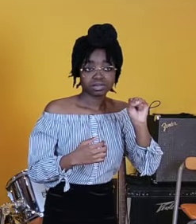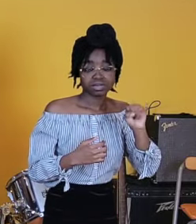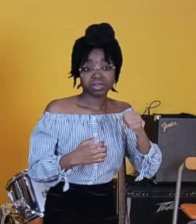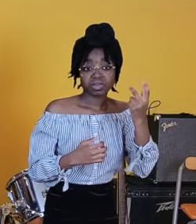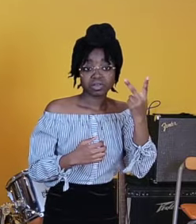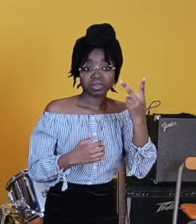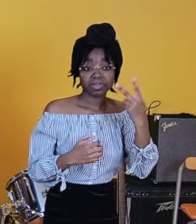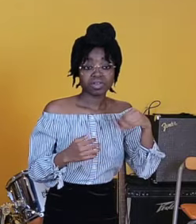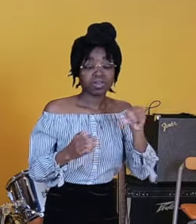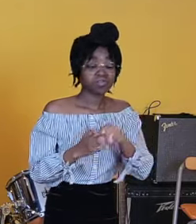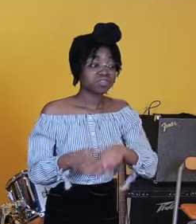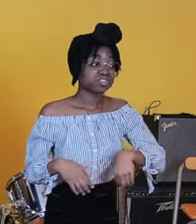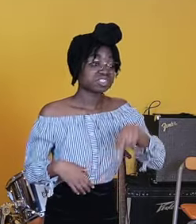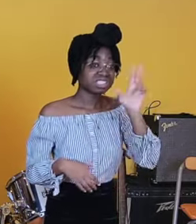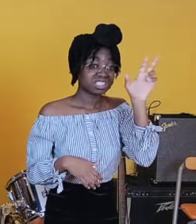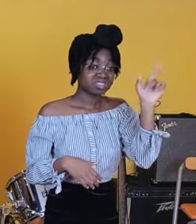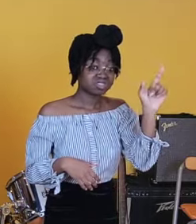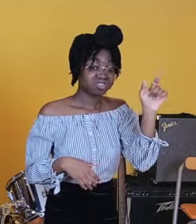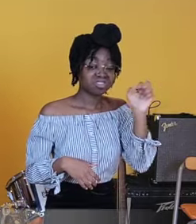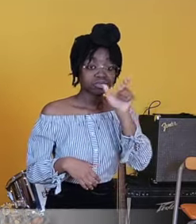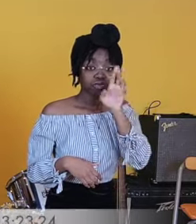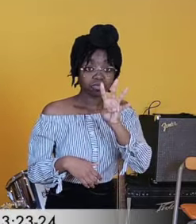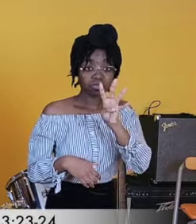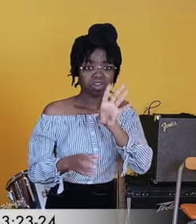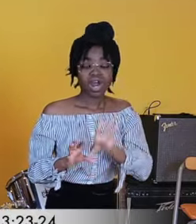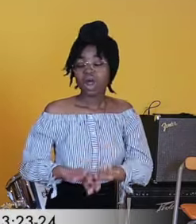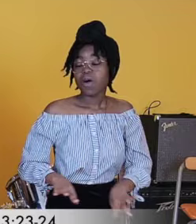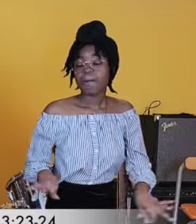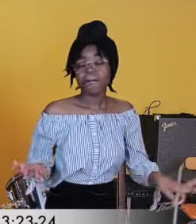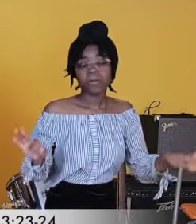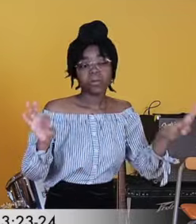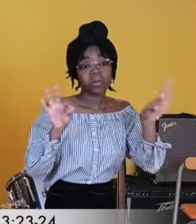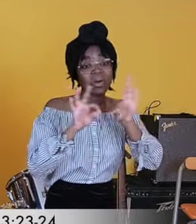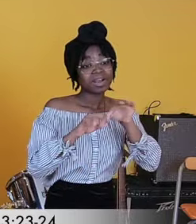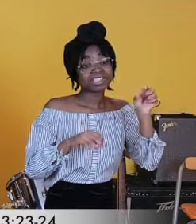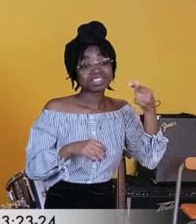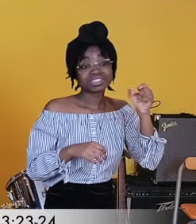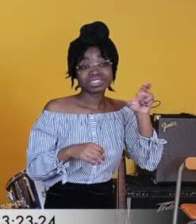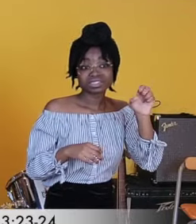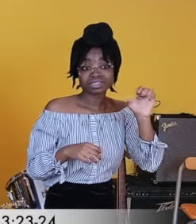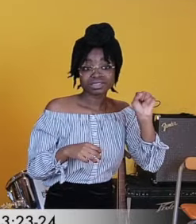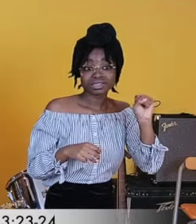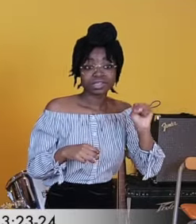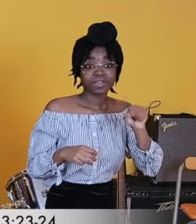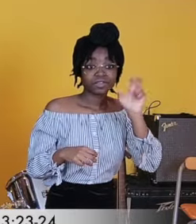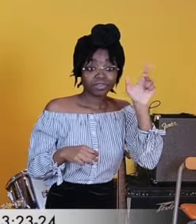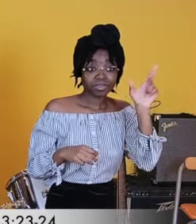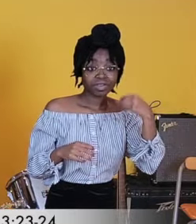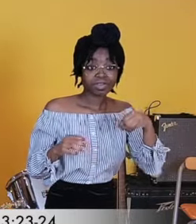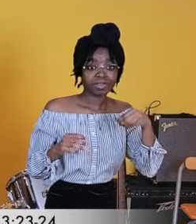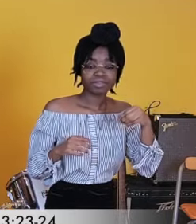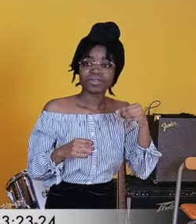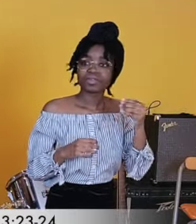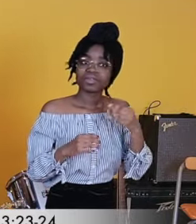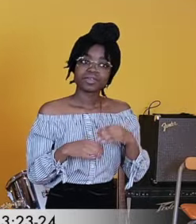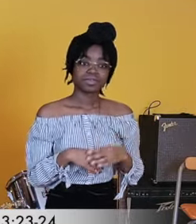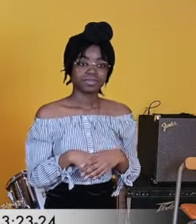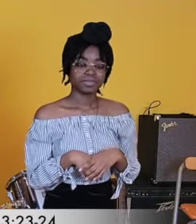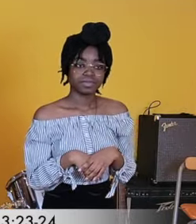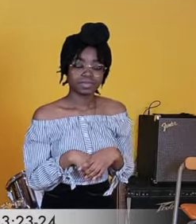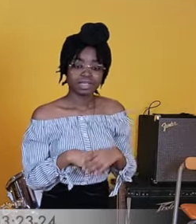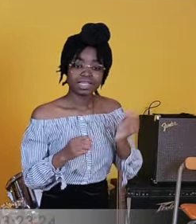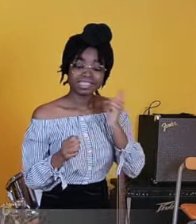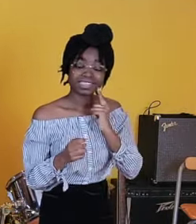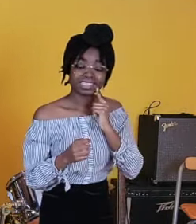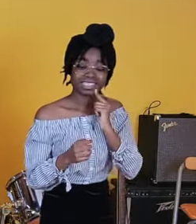Genesis 3, 23 and 24. It's very important. Genesis 3, 23 and 24. Look at what it says. It says, therefore,